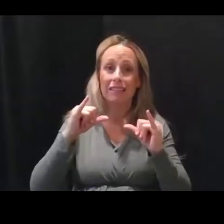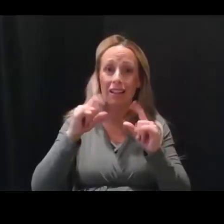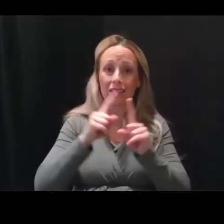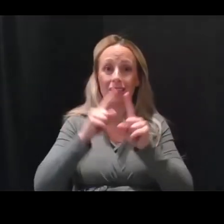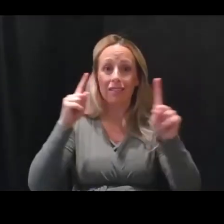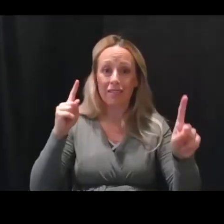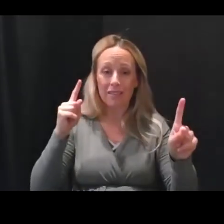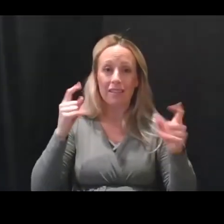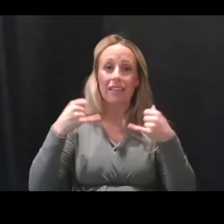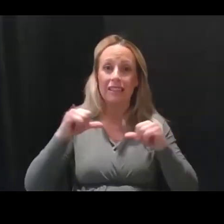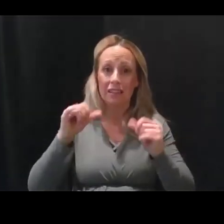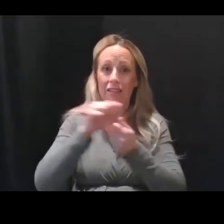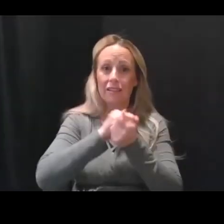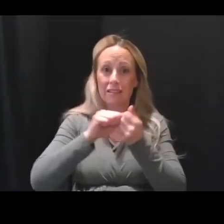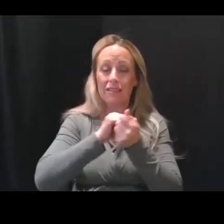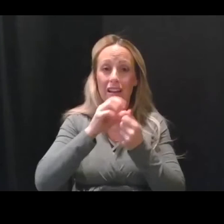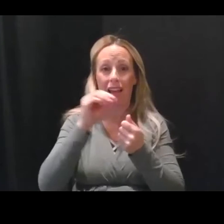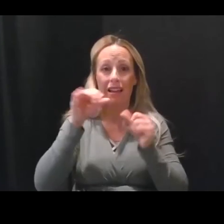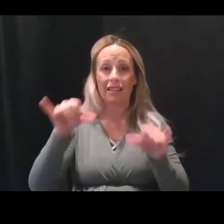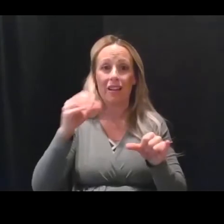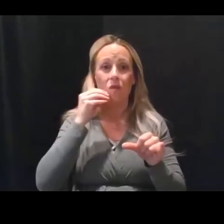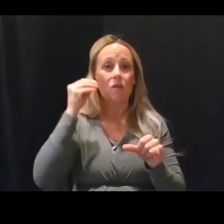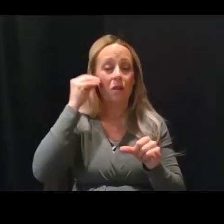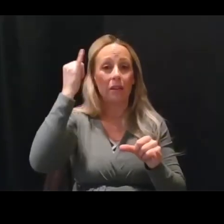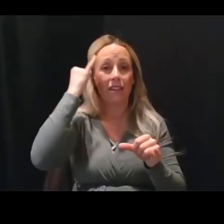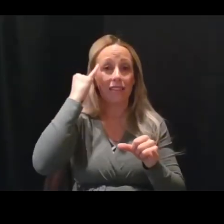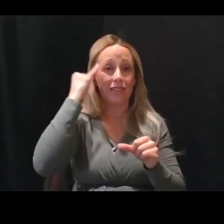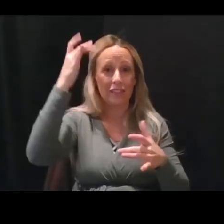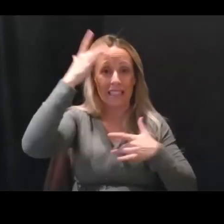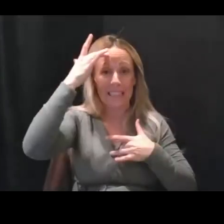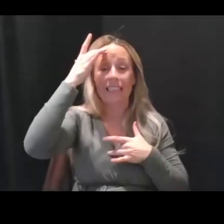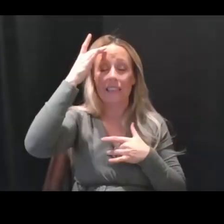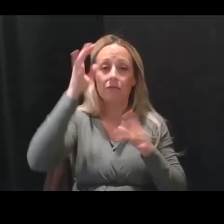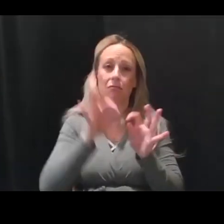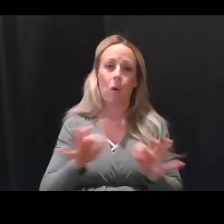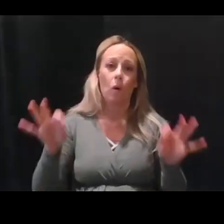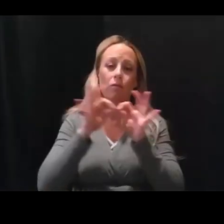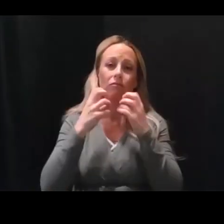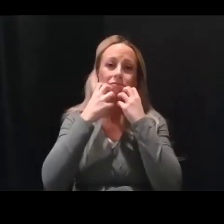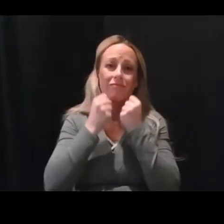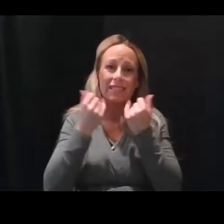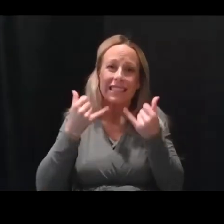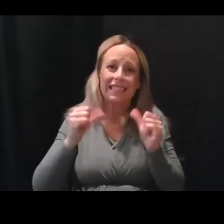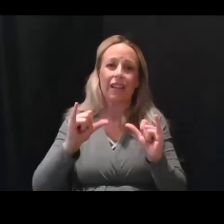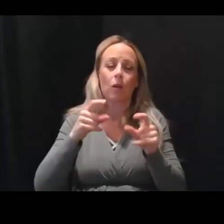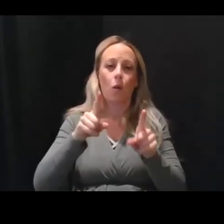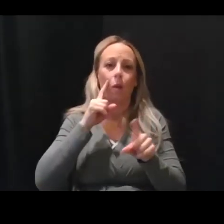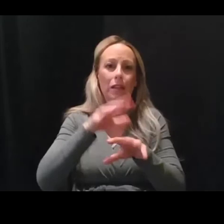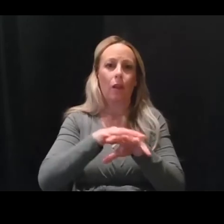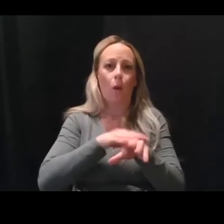and staying home when you're sick will be very important tools as we help to slow the spread of this virus.